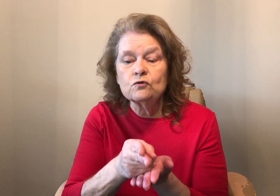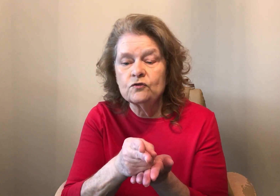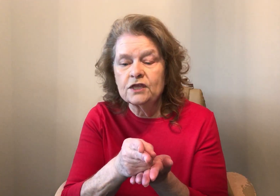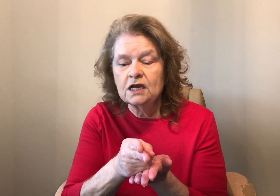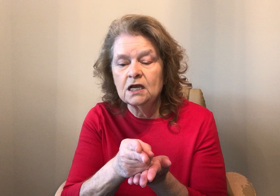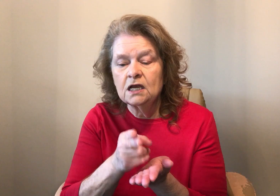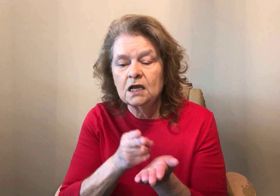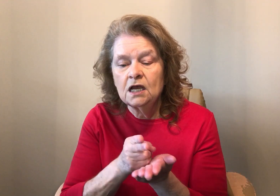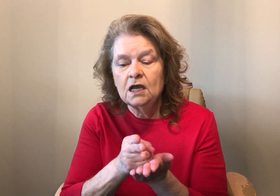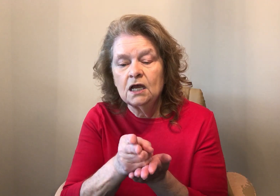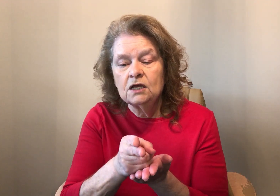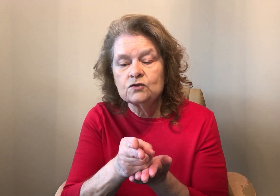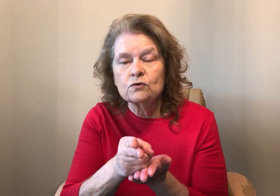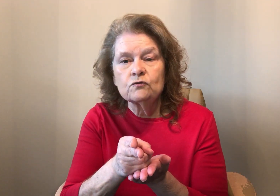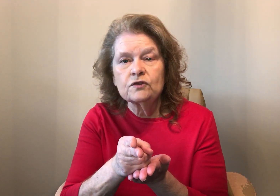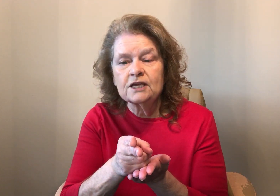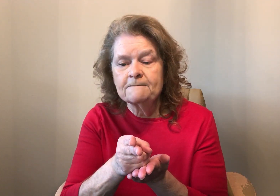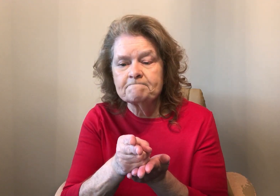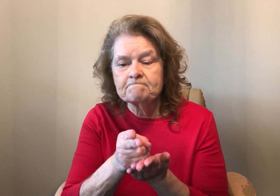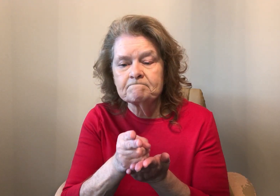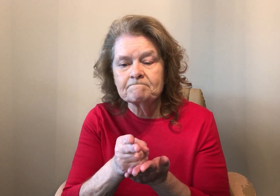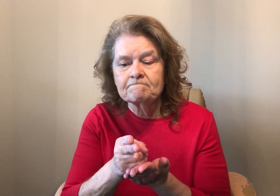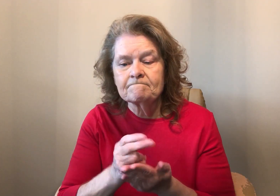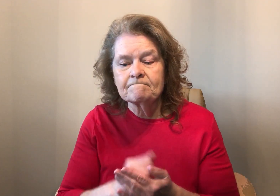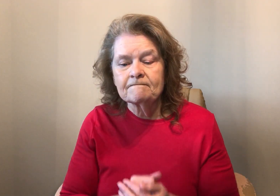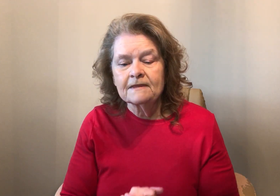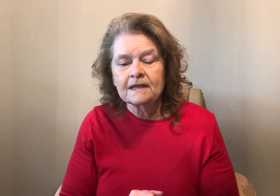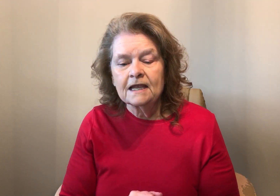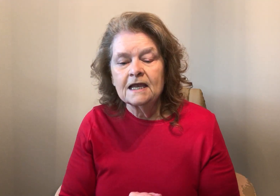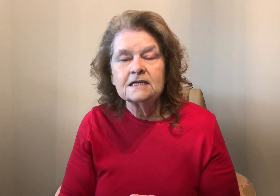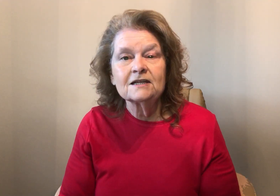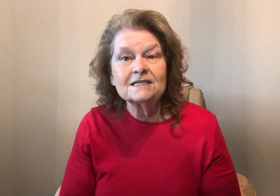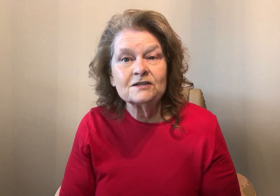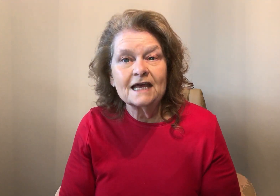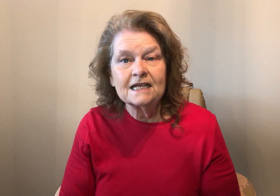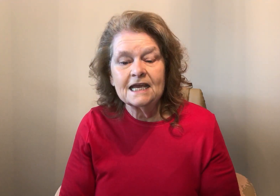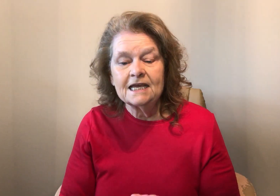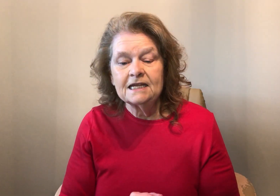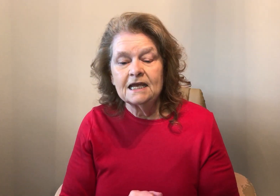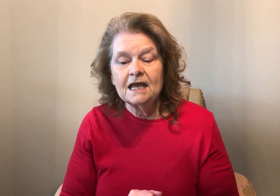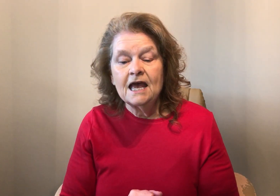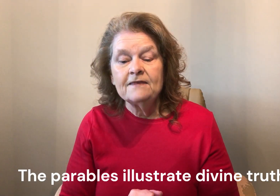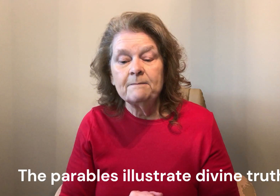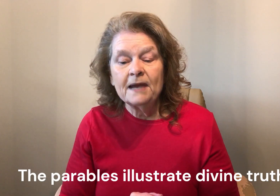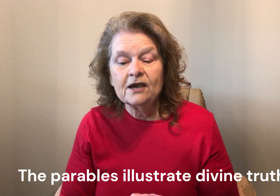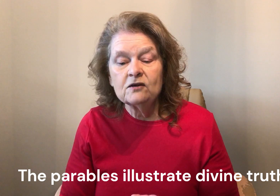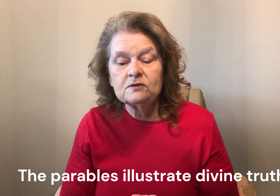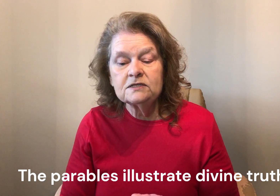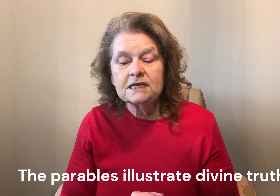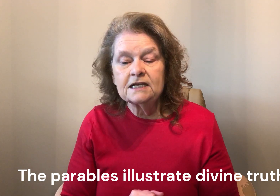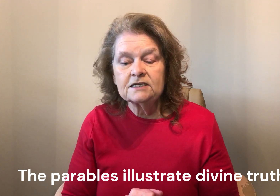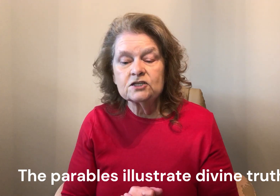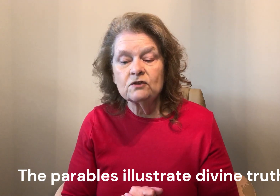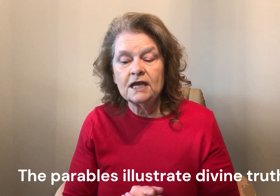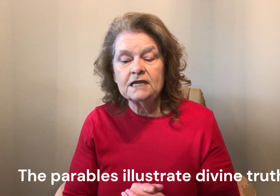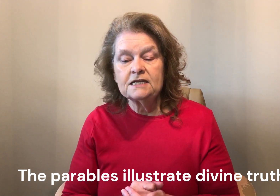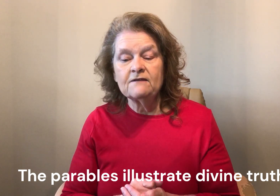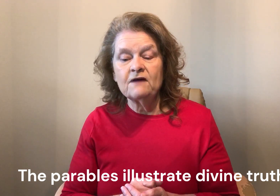truth. Truth. So let's do that again. The parables illustrate